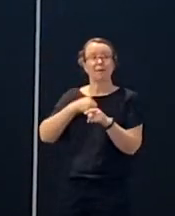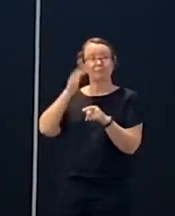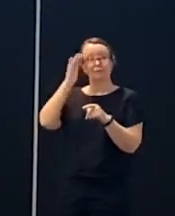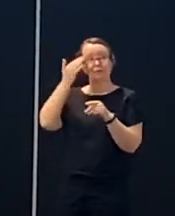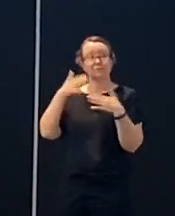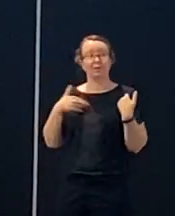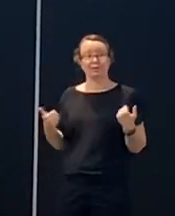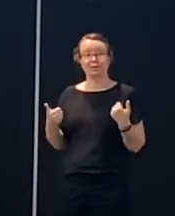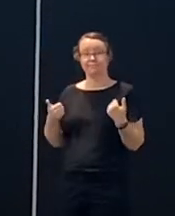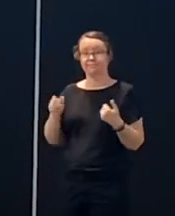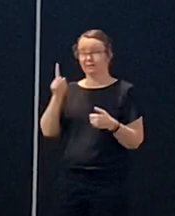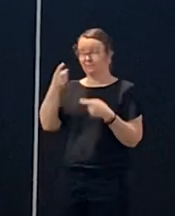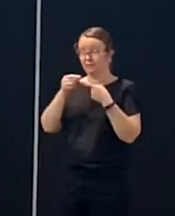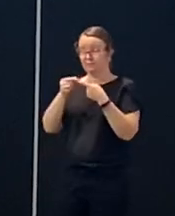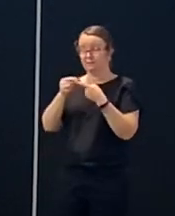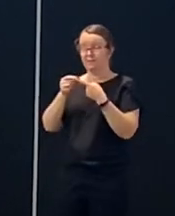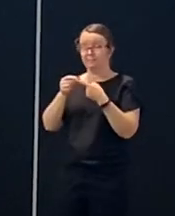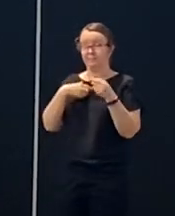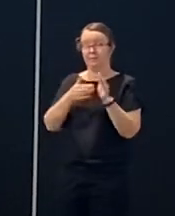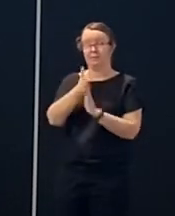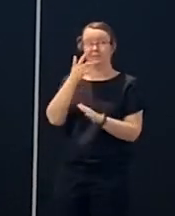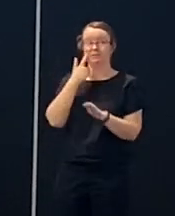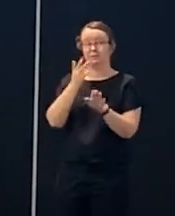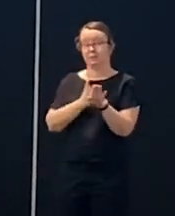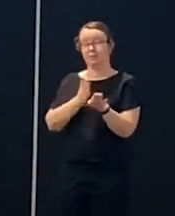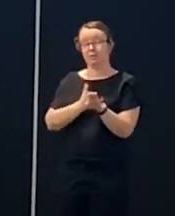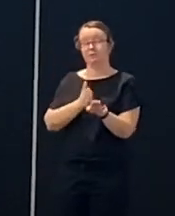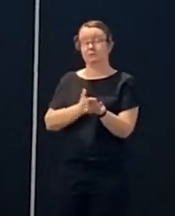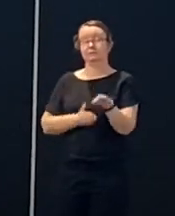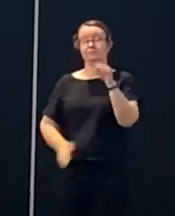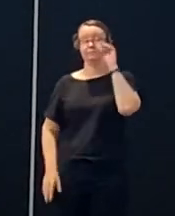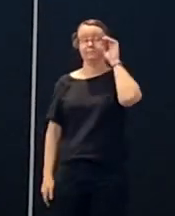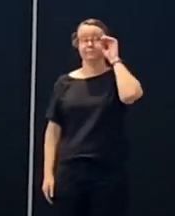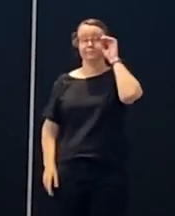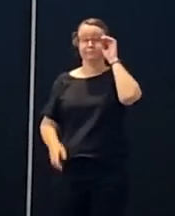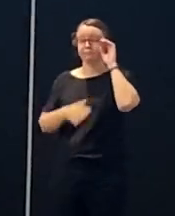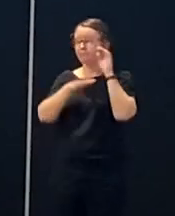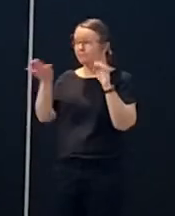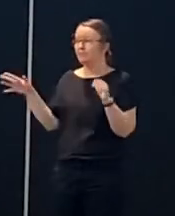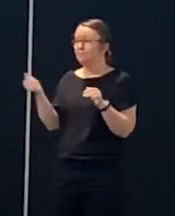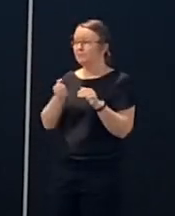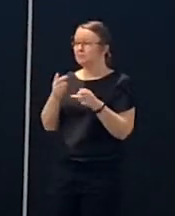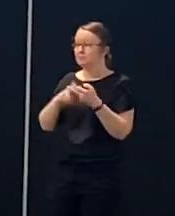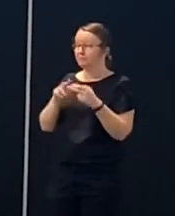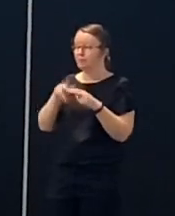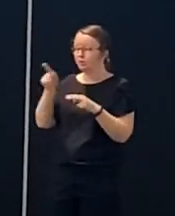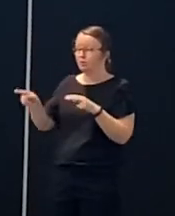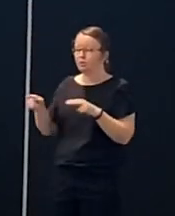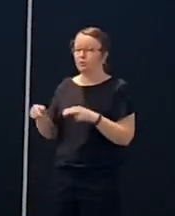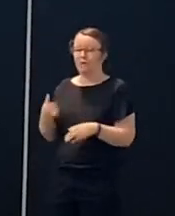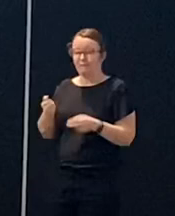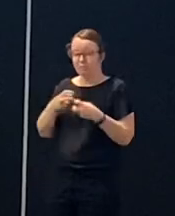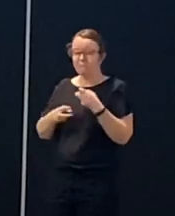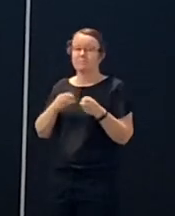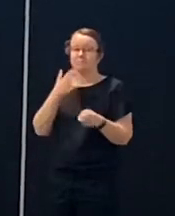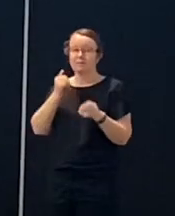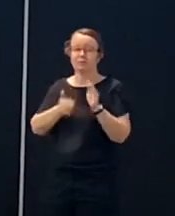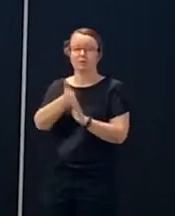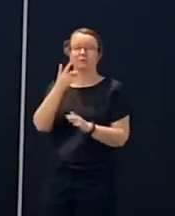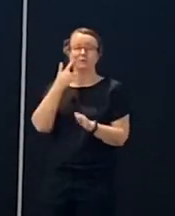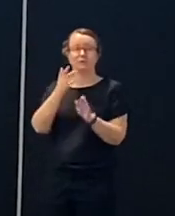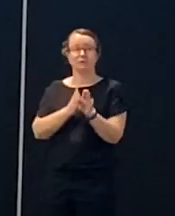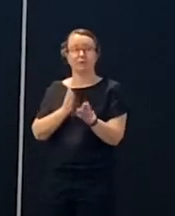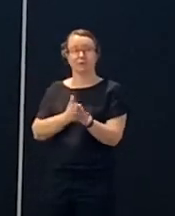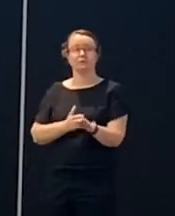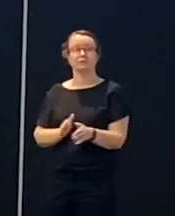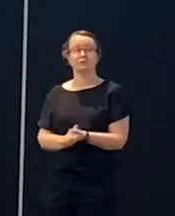I went to see a psychologist. I think everybody at some point, if you're struggling, you need to see a psychologist. The best way it was explained to me is seeing a psychologist, it